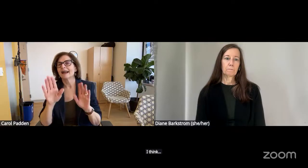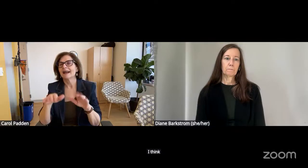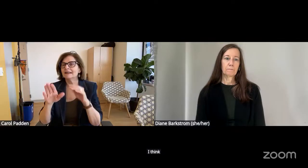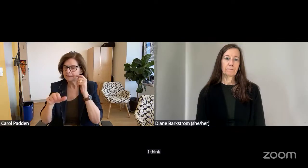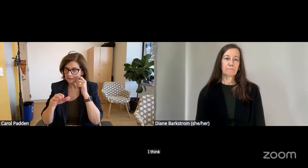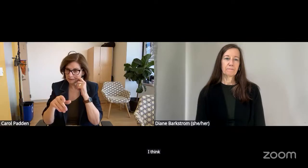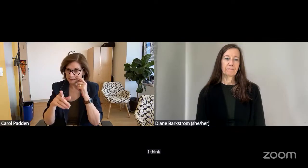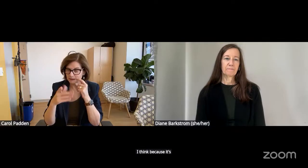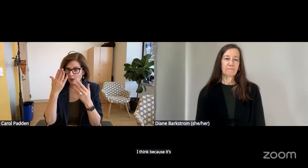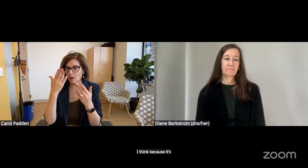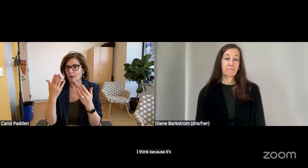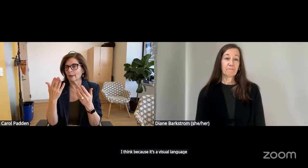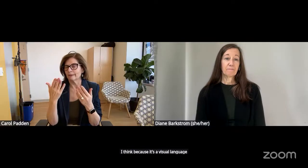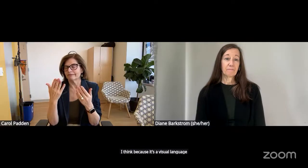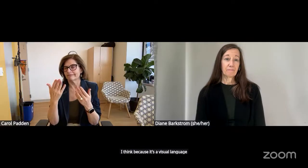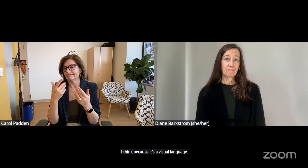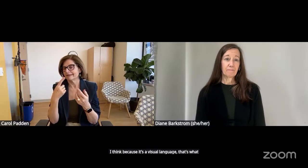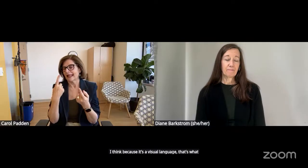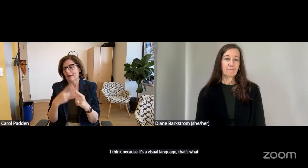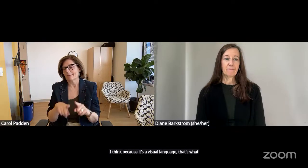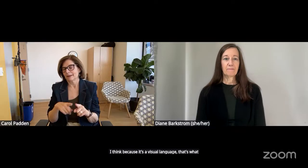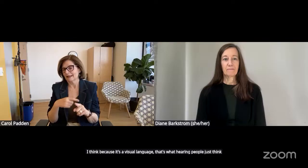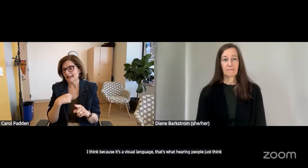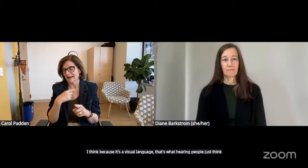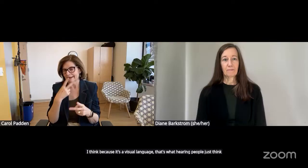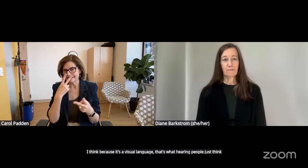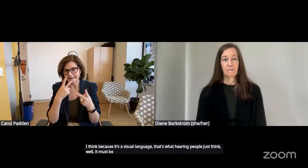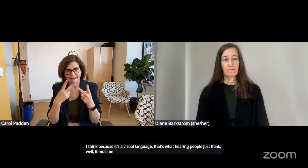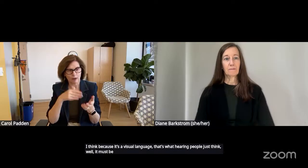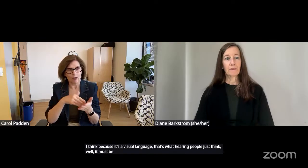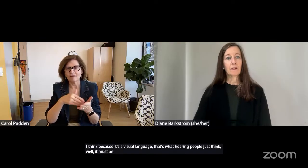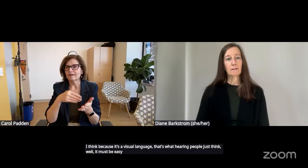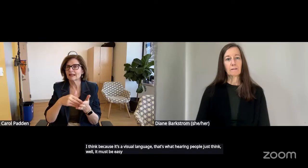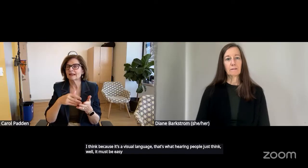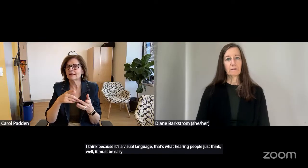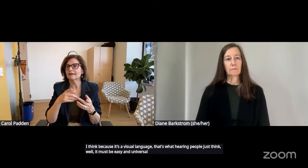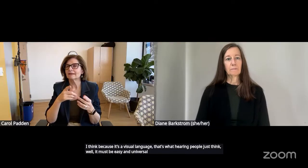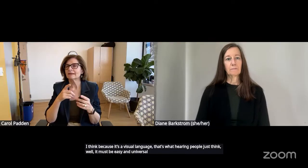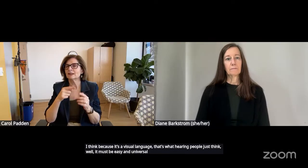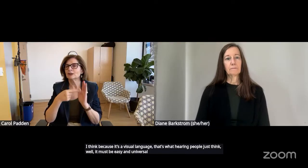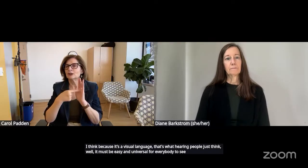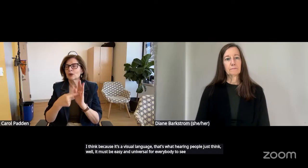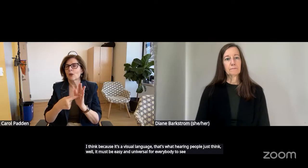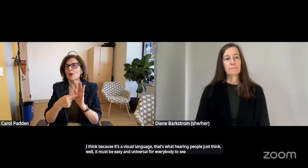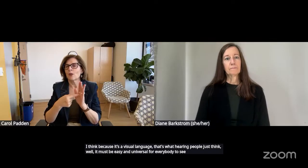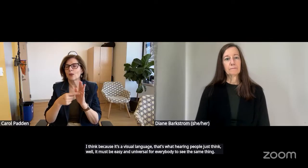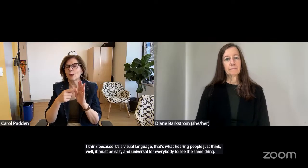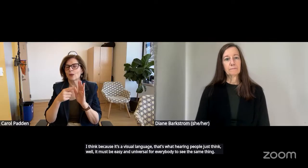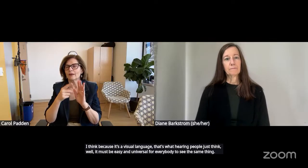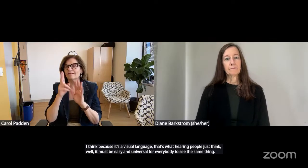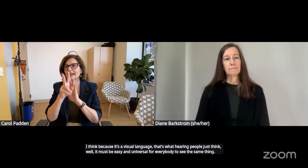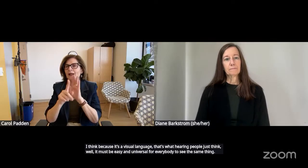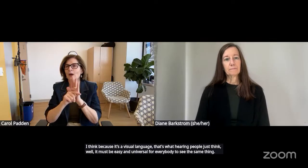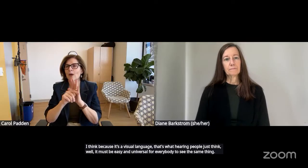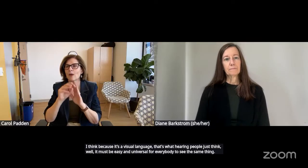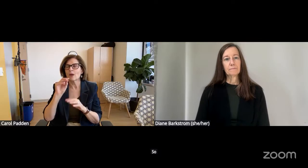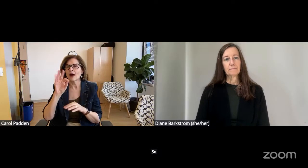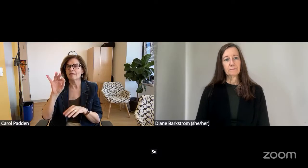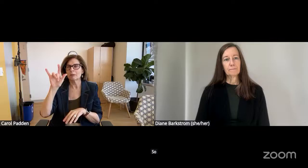it's a visual language, that's what hearing people just think, well, it must be easy and universal for everybody to see the same thing. So often I show